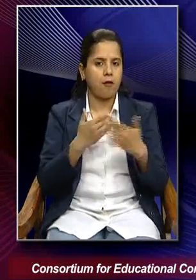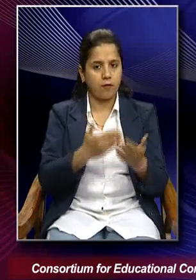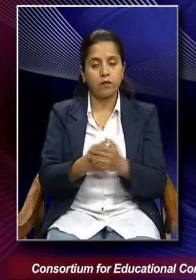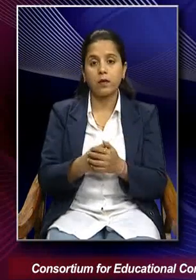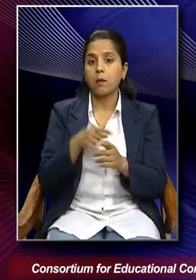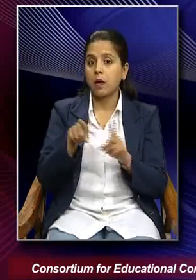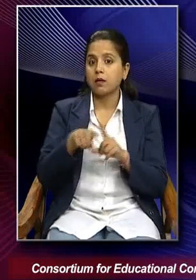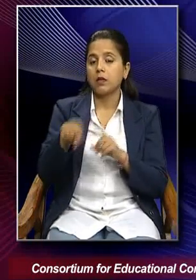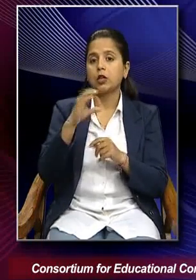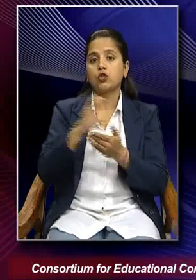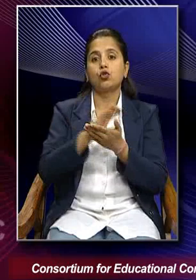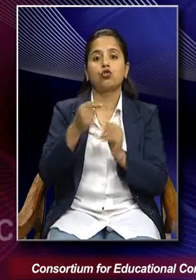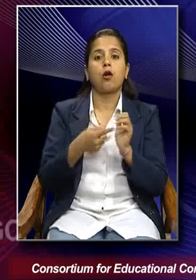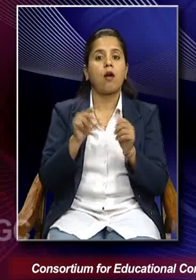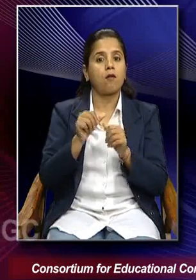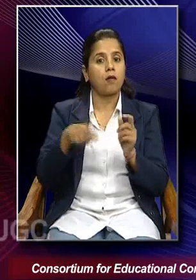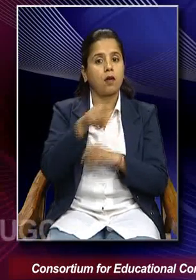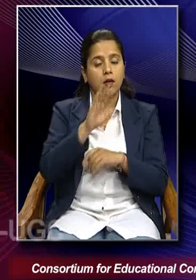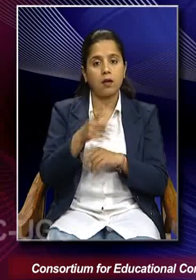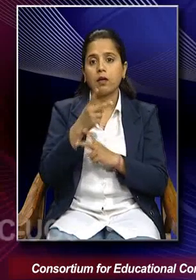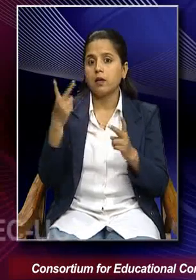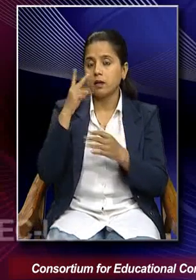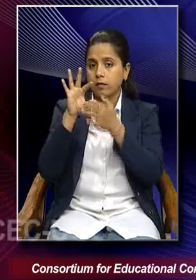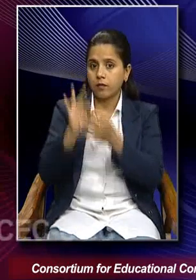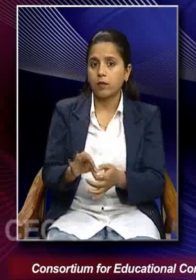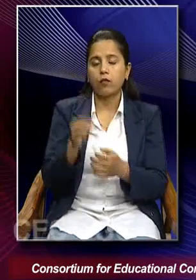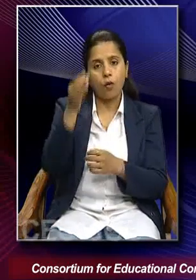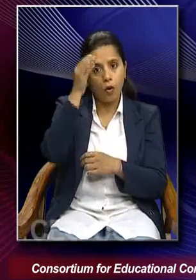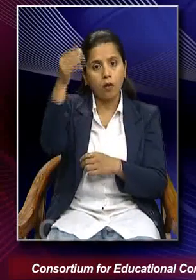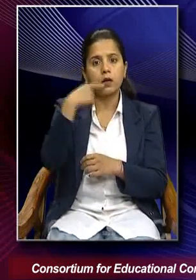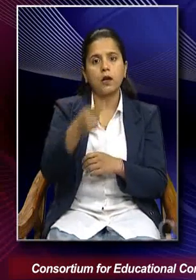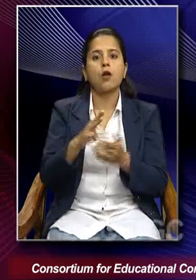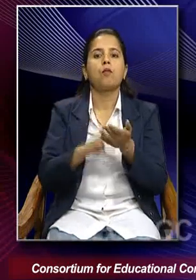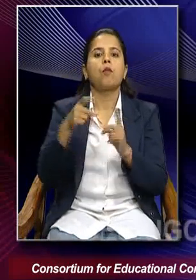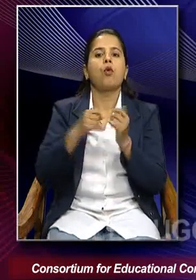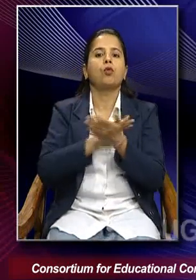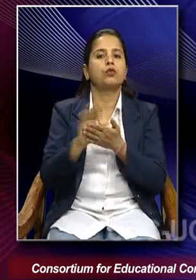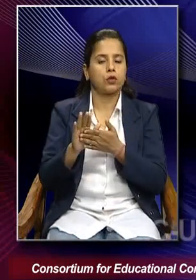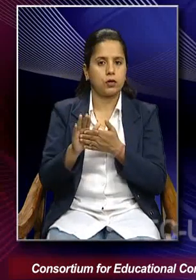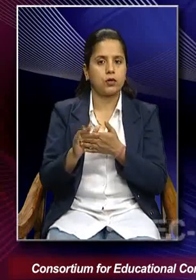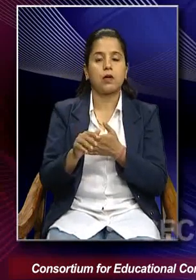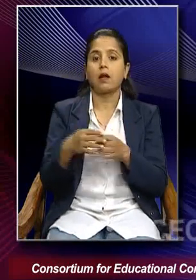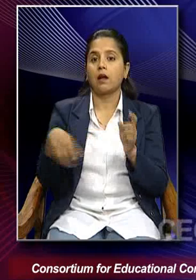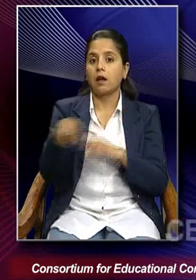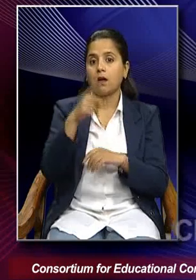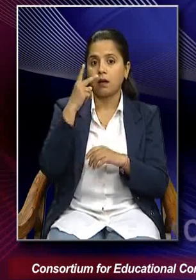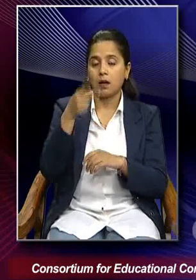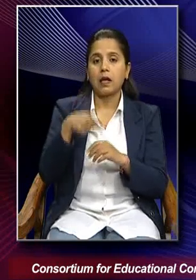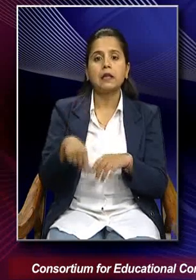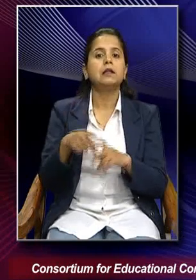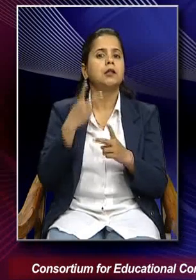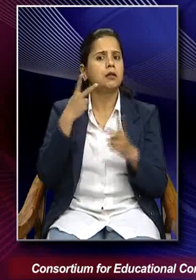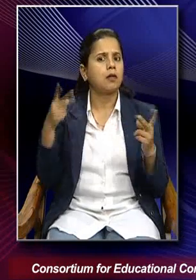While Charvak, they also despises the concept of moksha, and hence